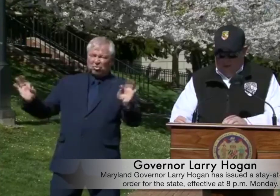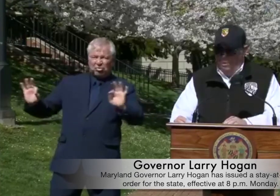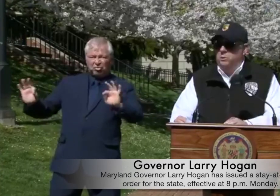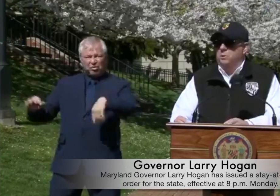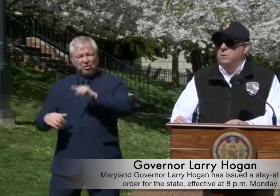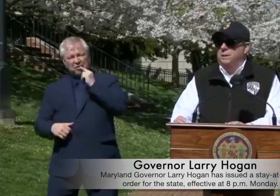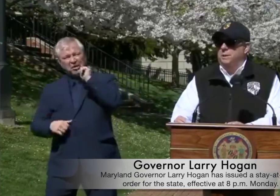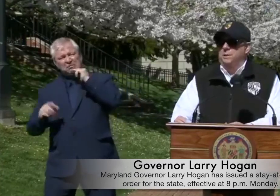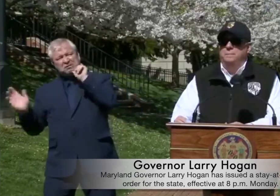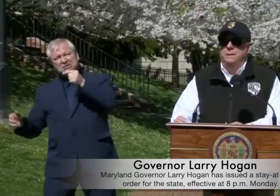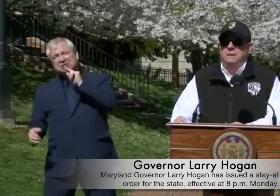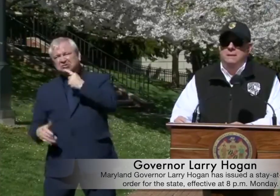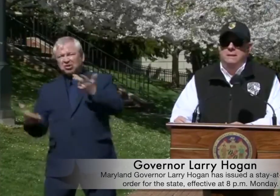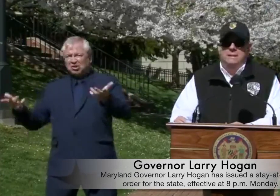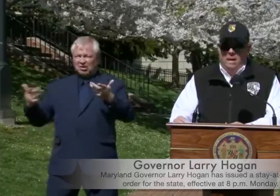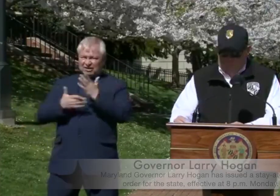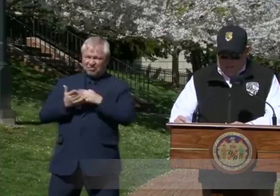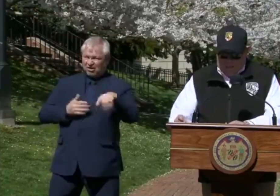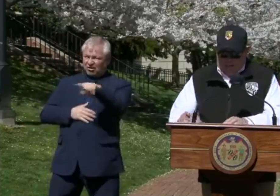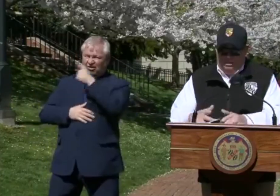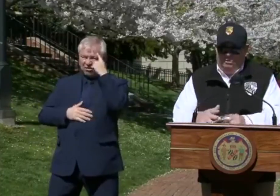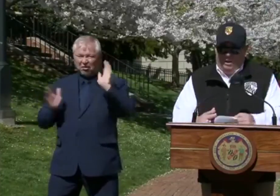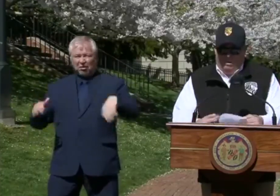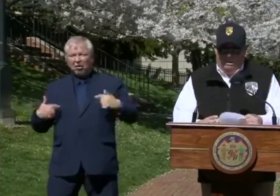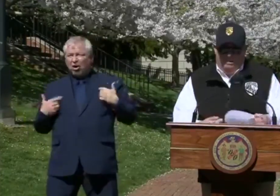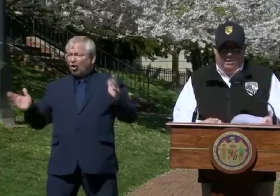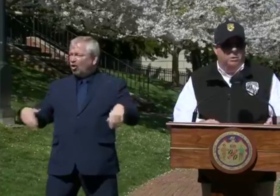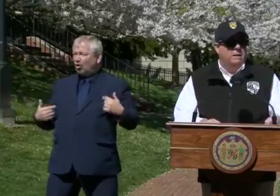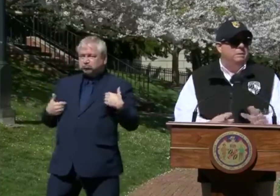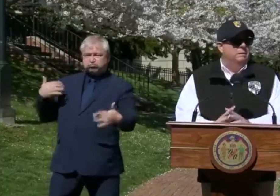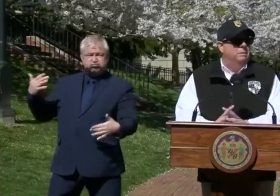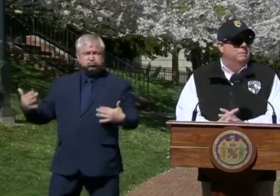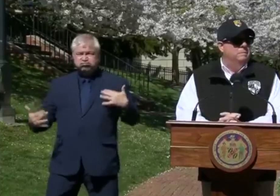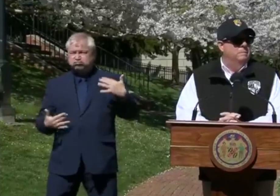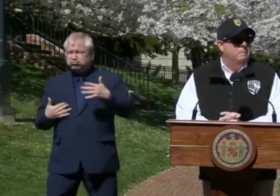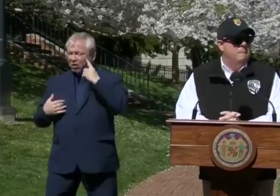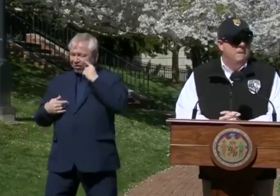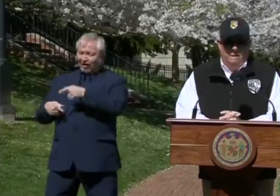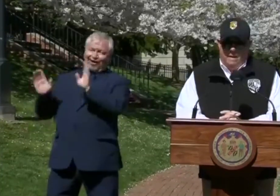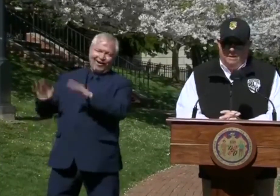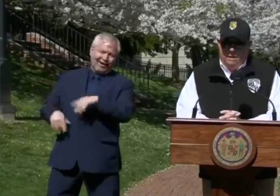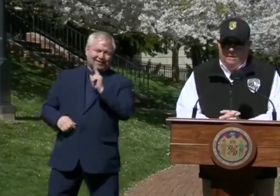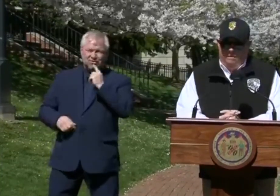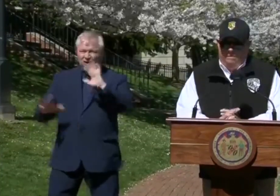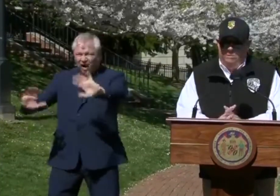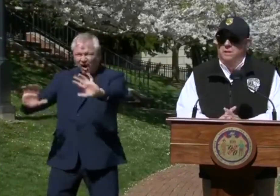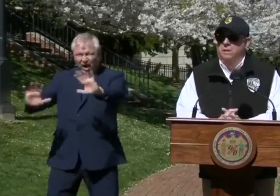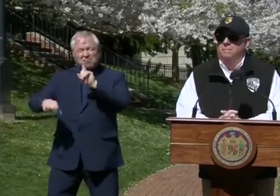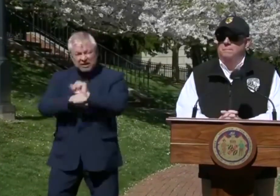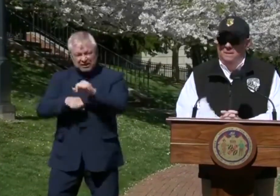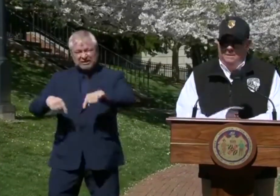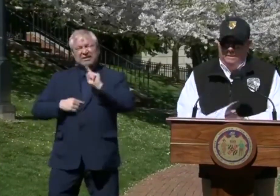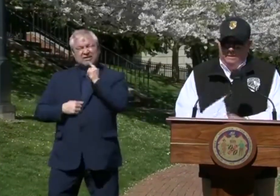and those who are still downplaying the severity of this crisis, Dr. Anthony